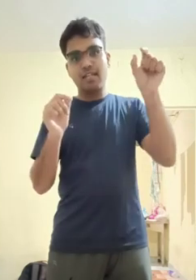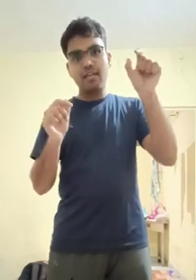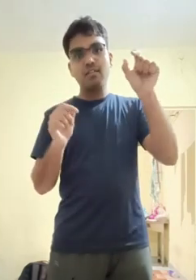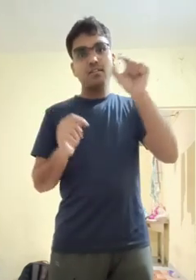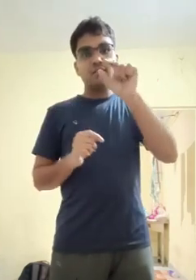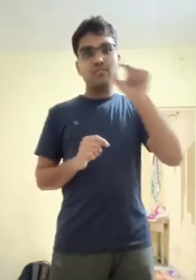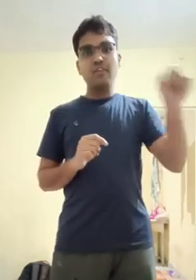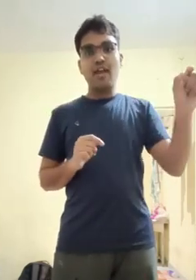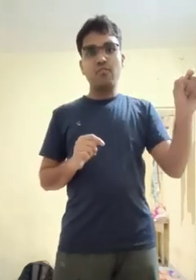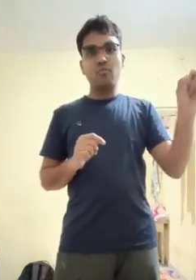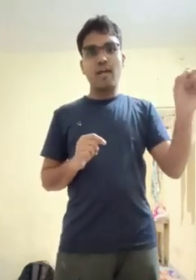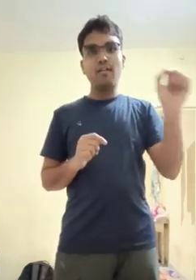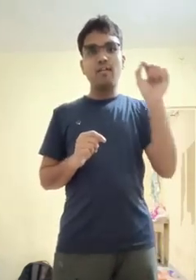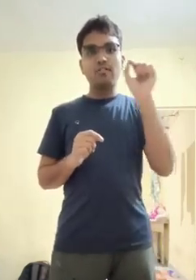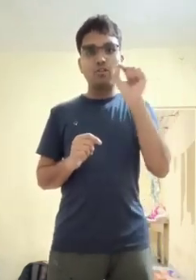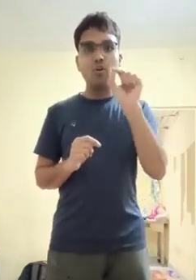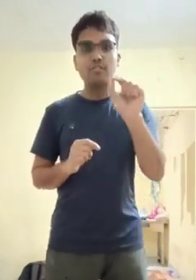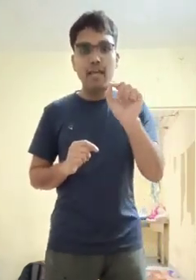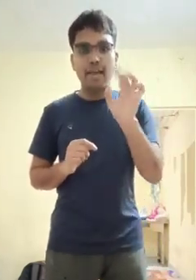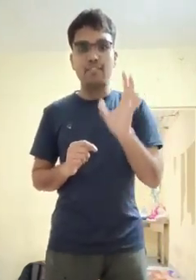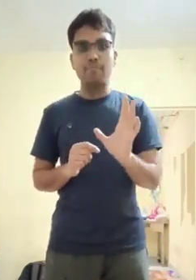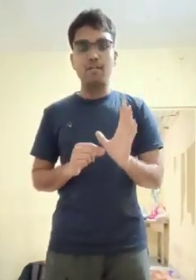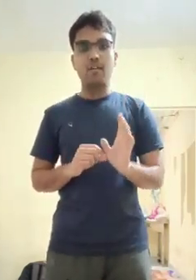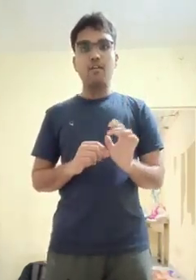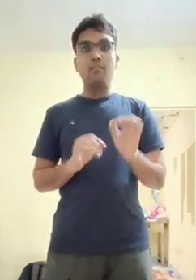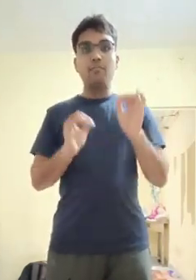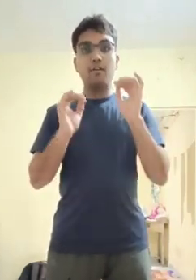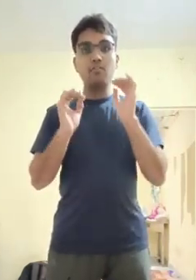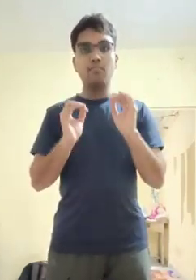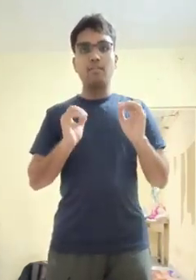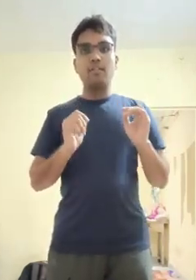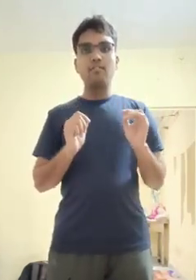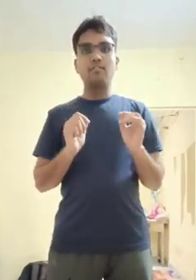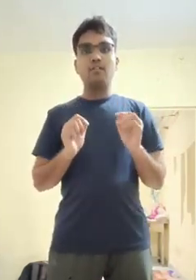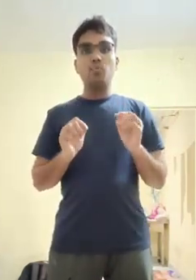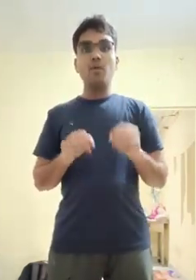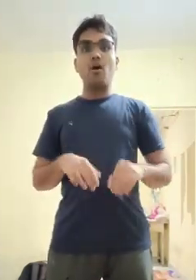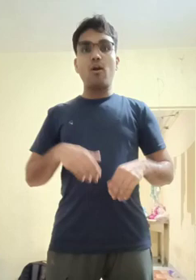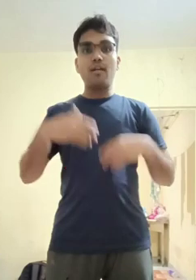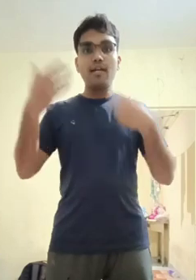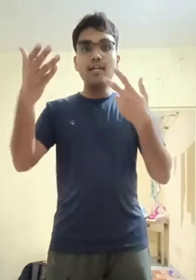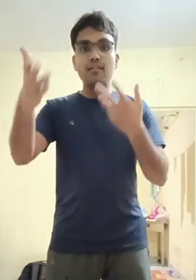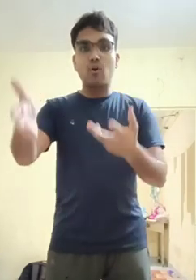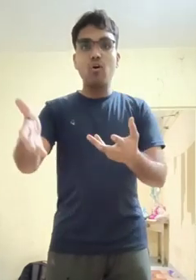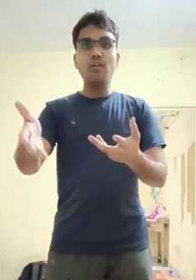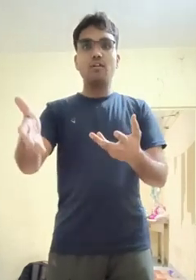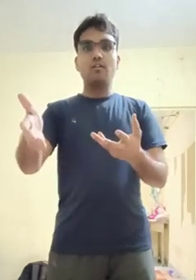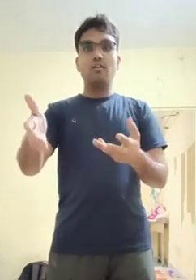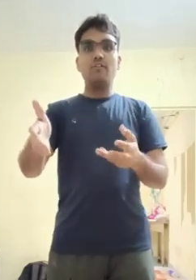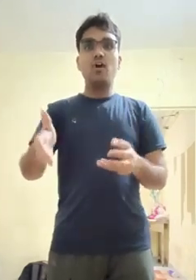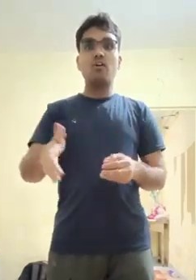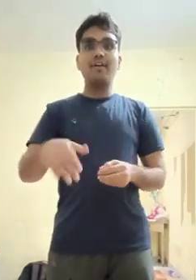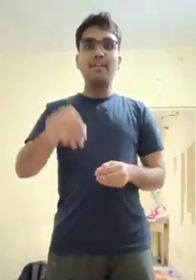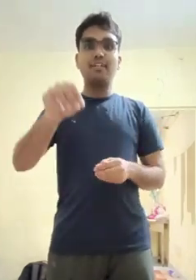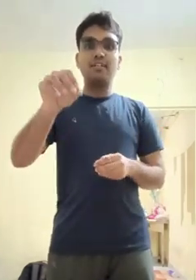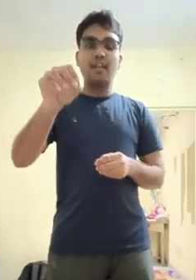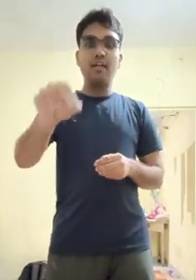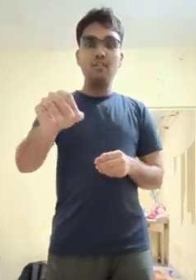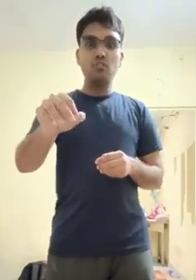that we have to write throws exception. Because of this we already tell to